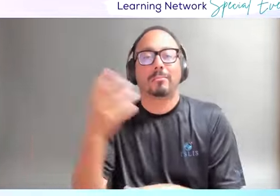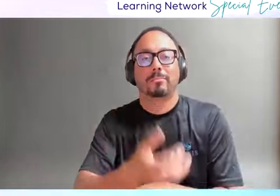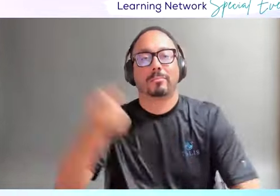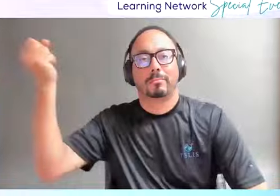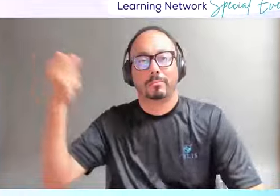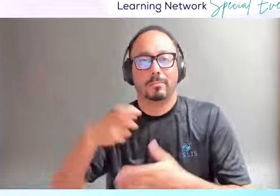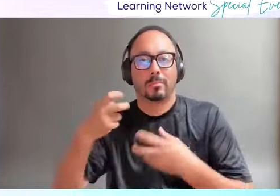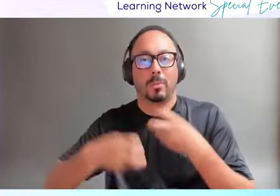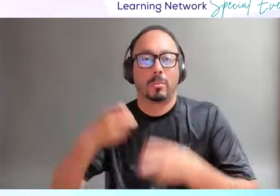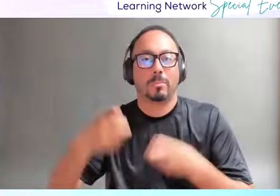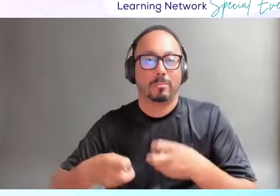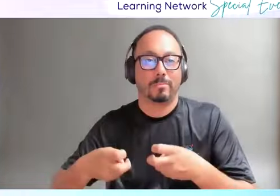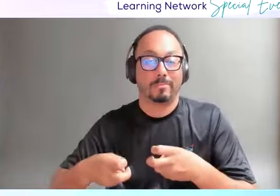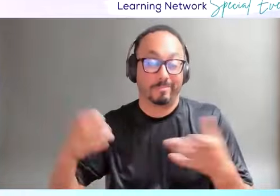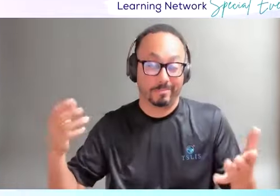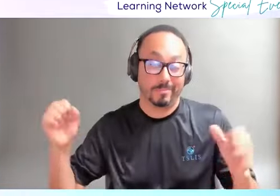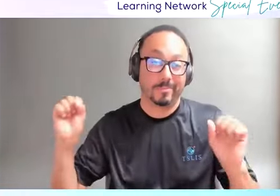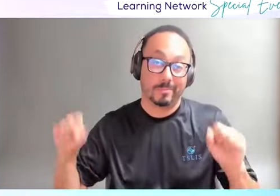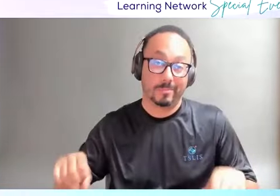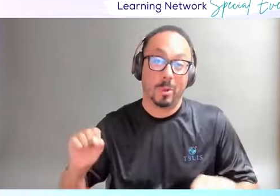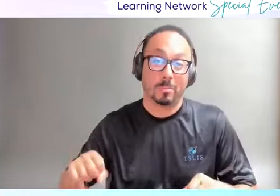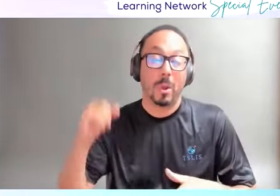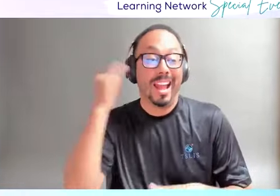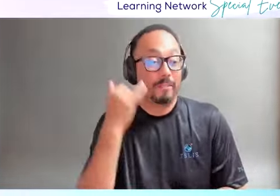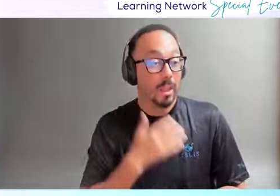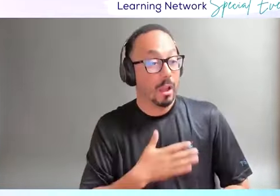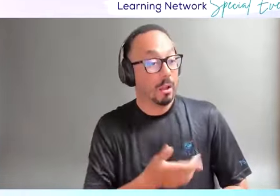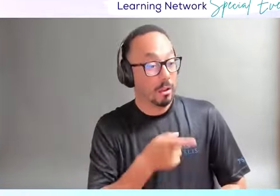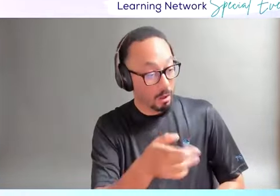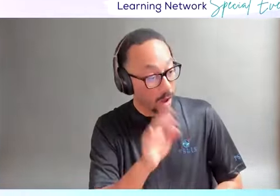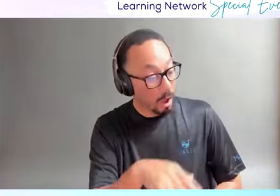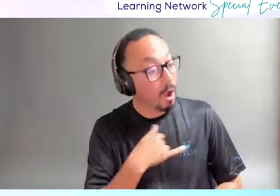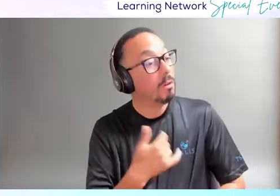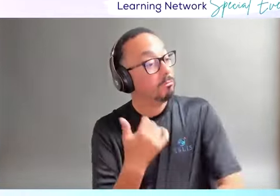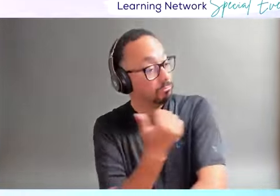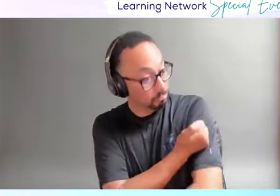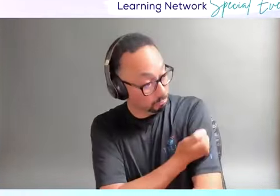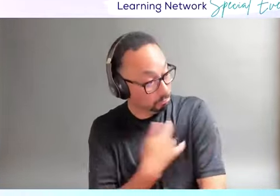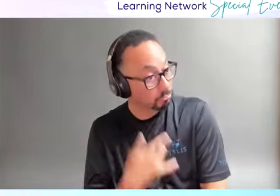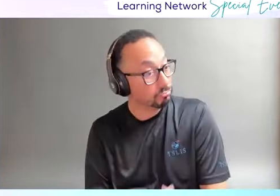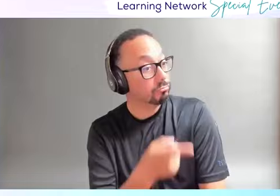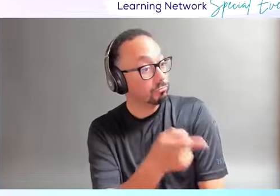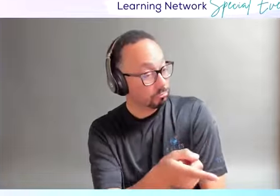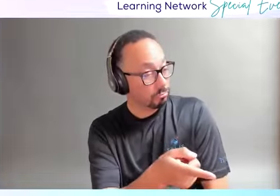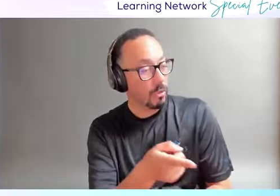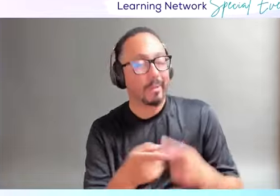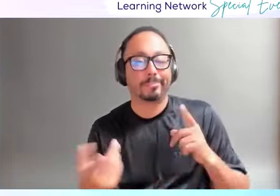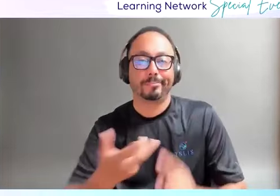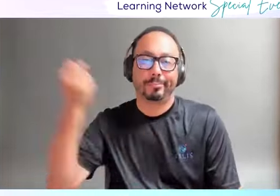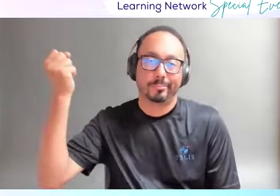children being taken away. These are ongoing and additional traumas that have been measured as kind of recreating